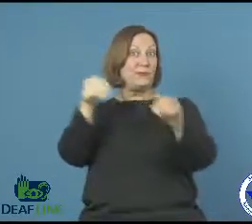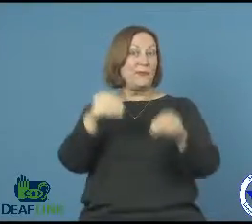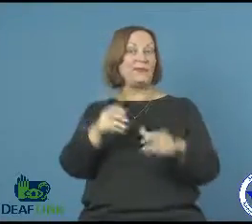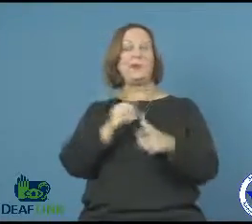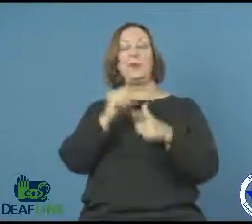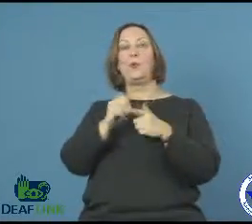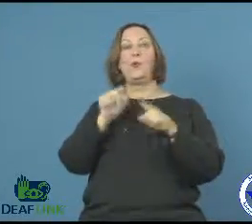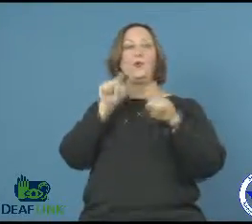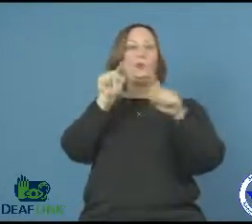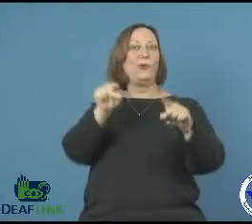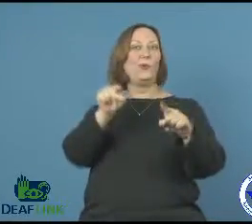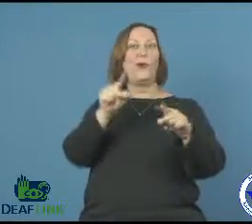dialysis,